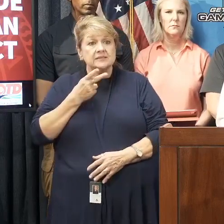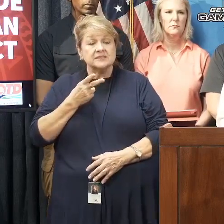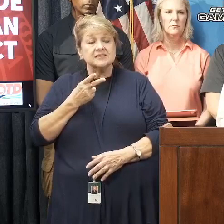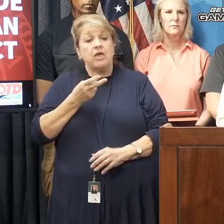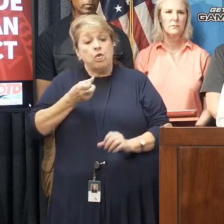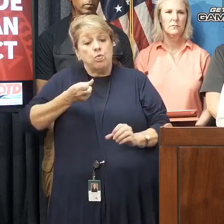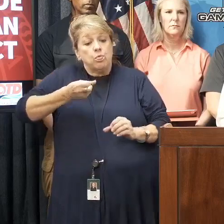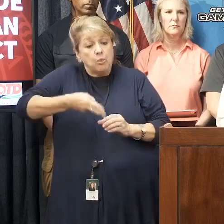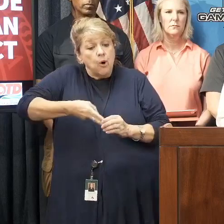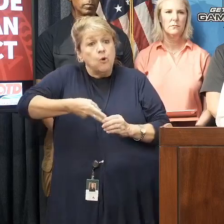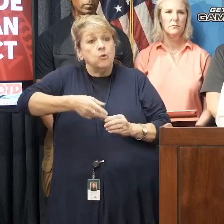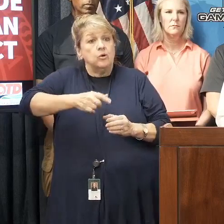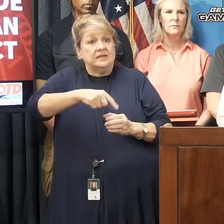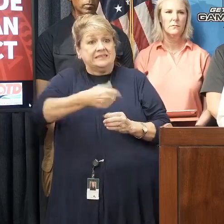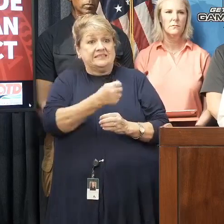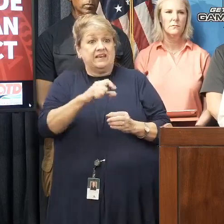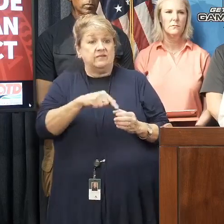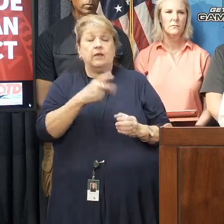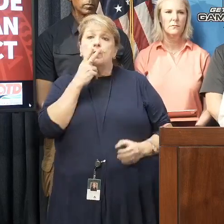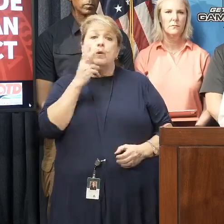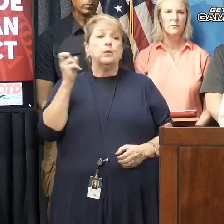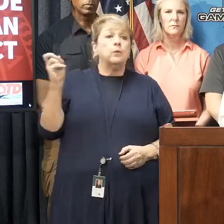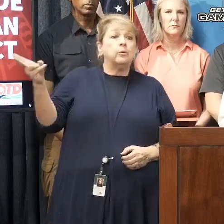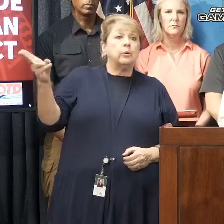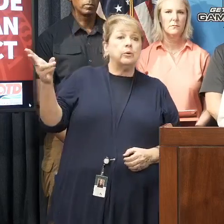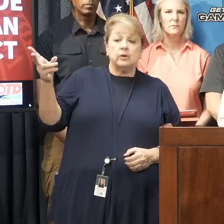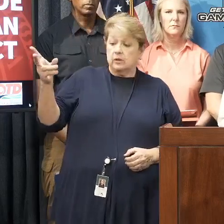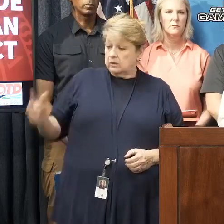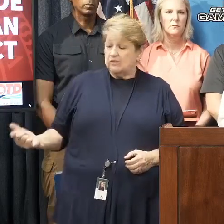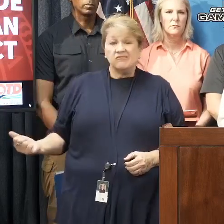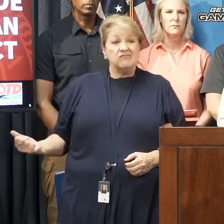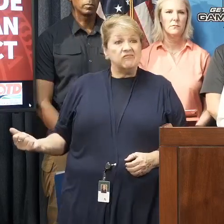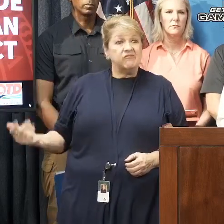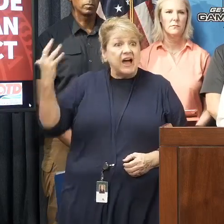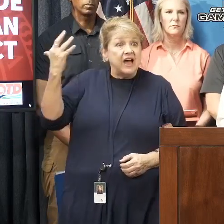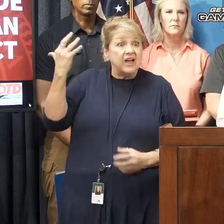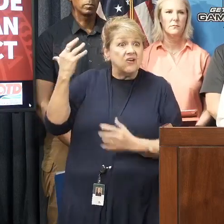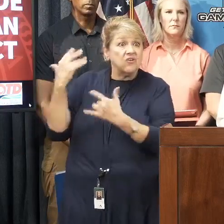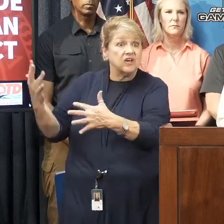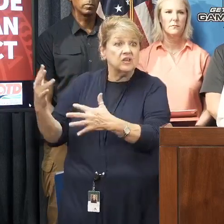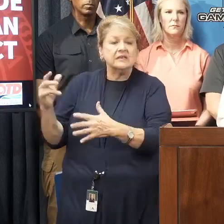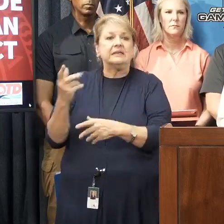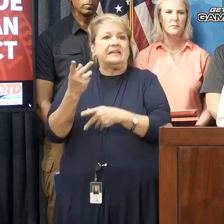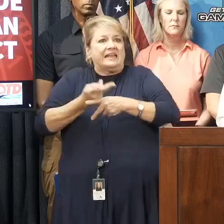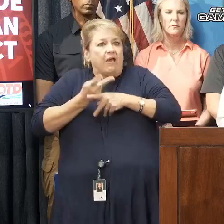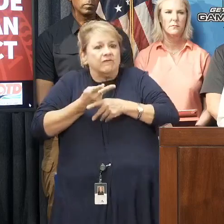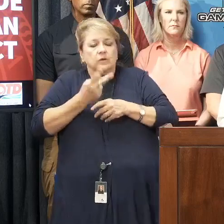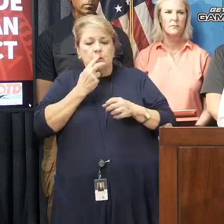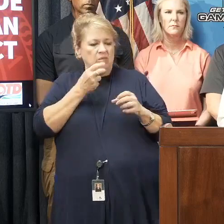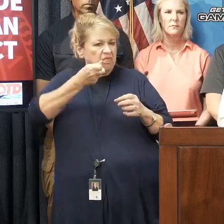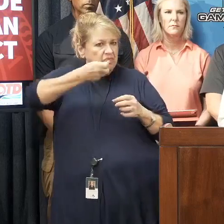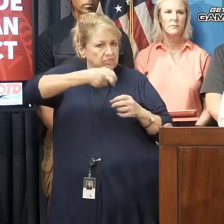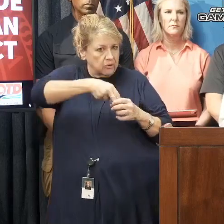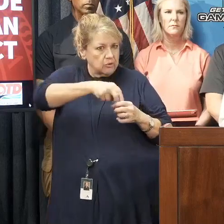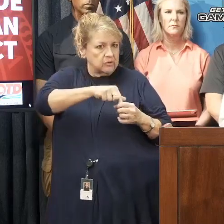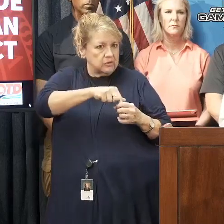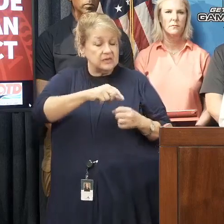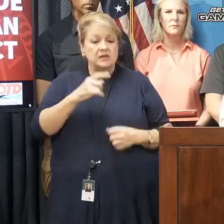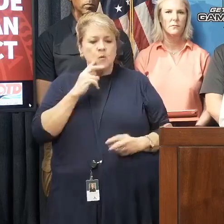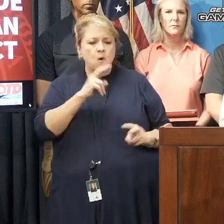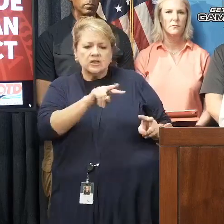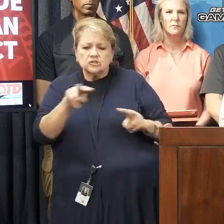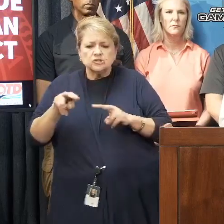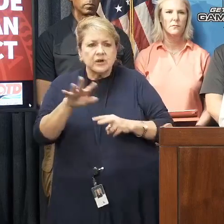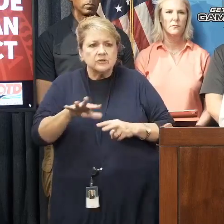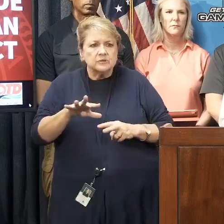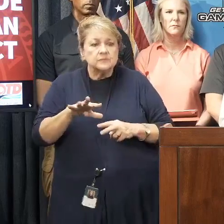fire-safe containers and be mindful of the conditions around you when smoking. Be sure any towing or